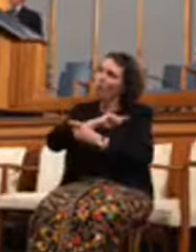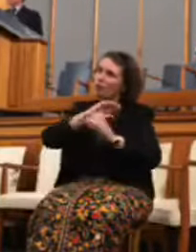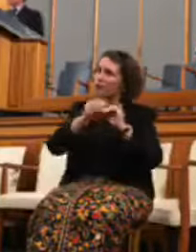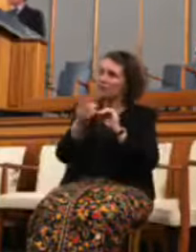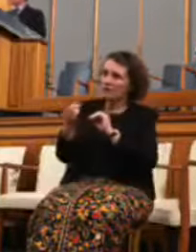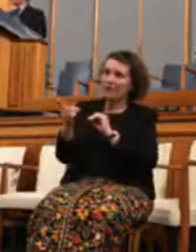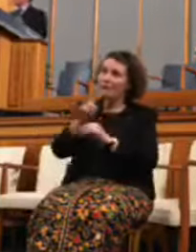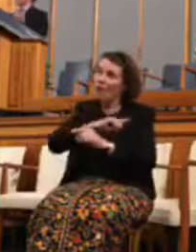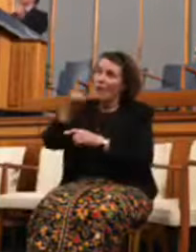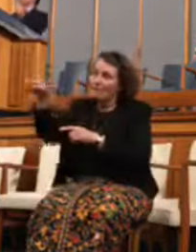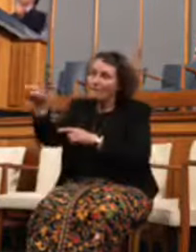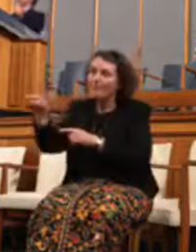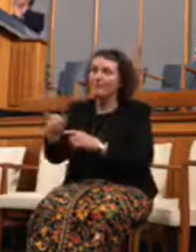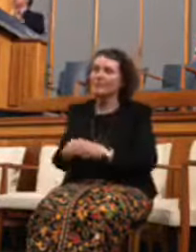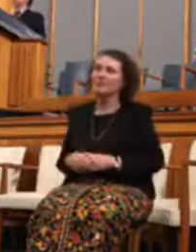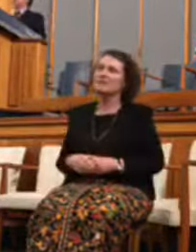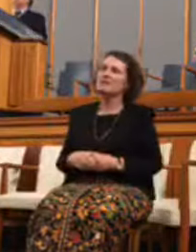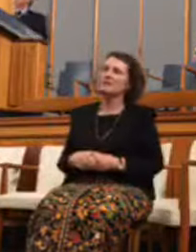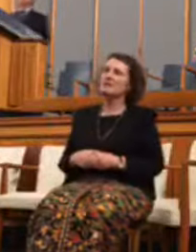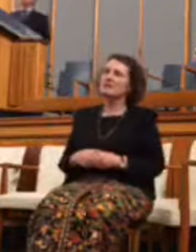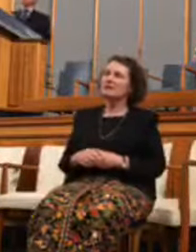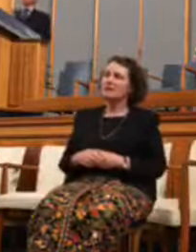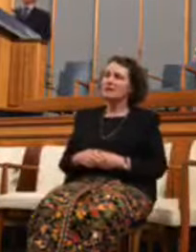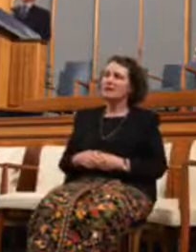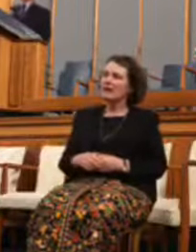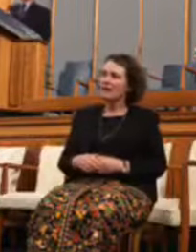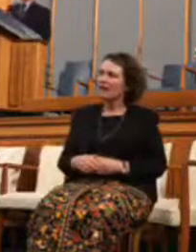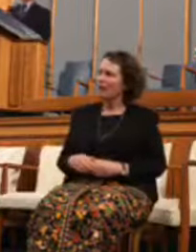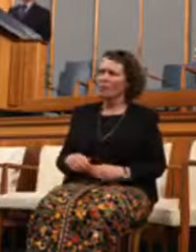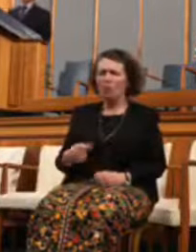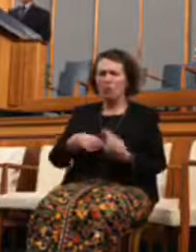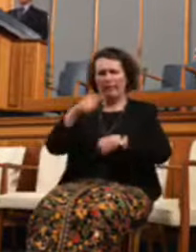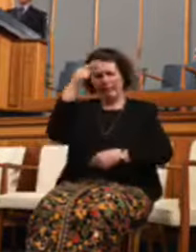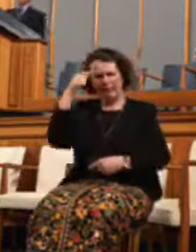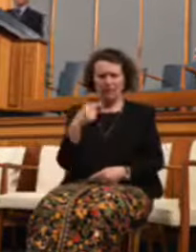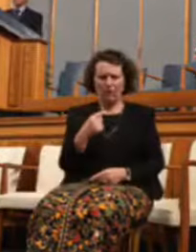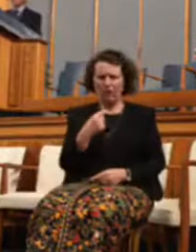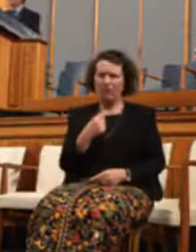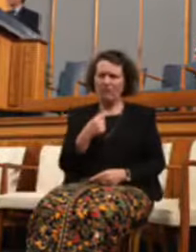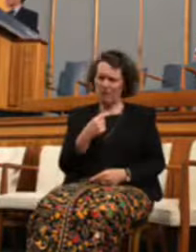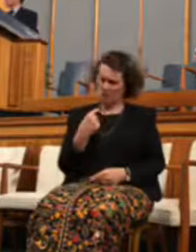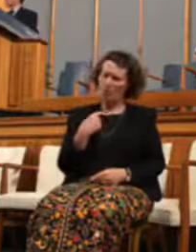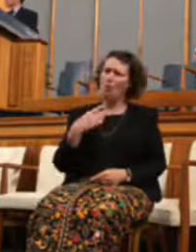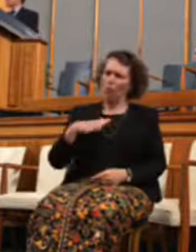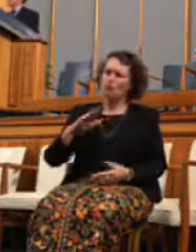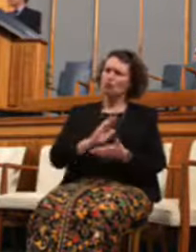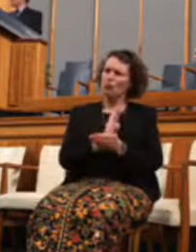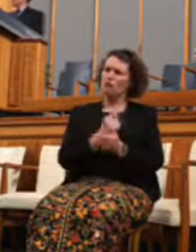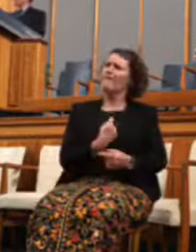rebellion, in our pride, you say, no, no, no, I have been created for myself. I want to enjoy myself.